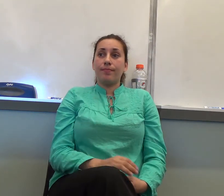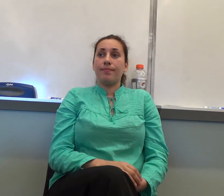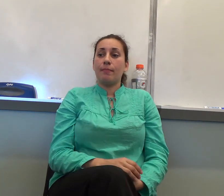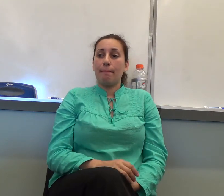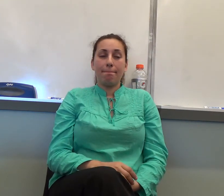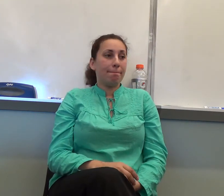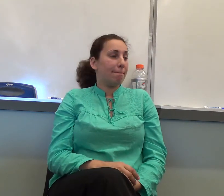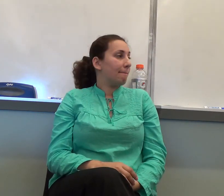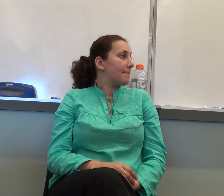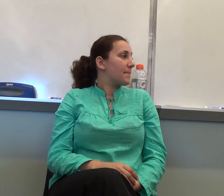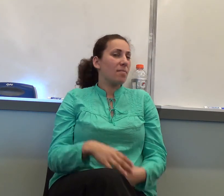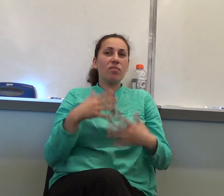I've already talked about the fact that